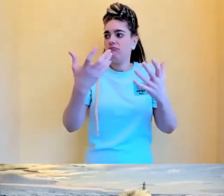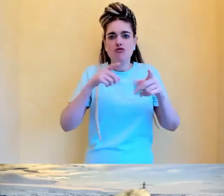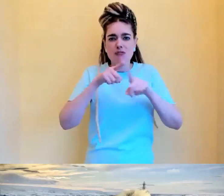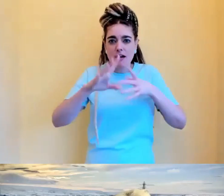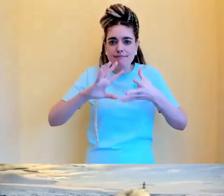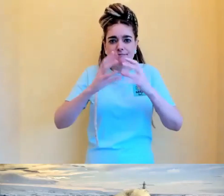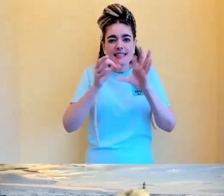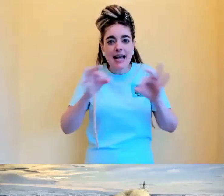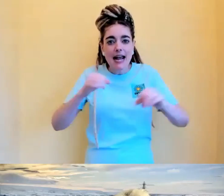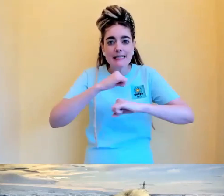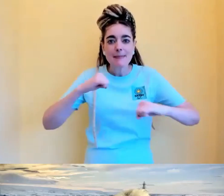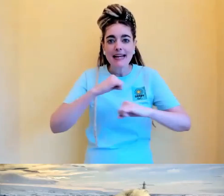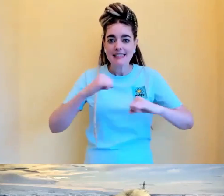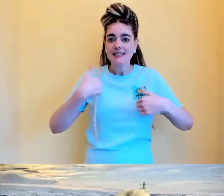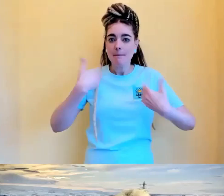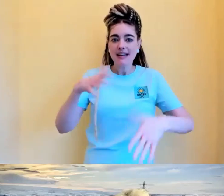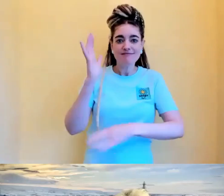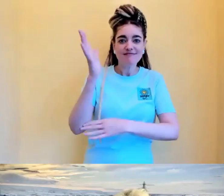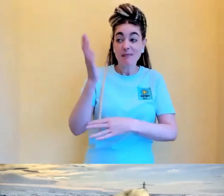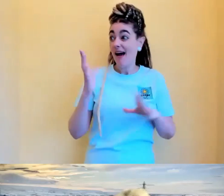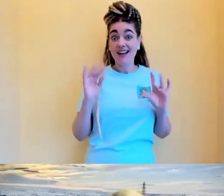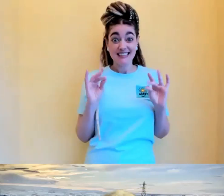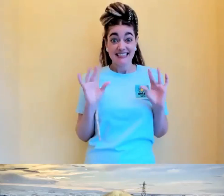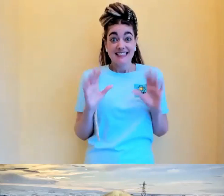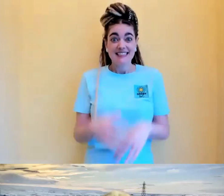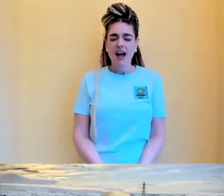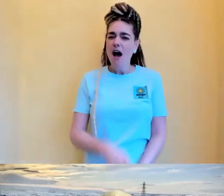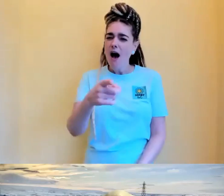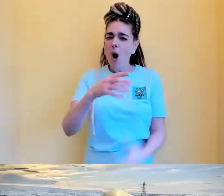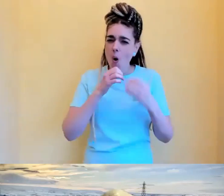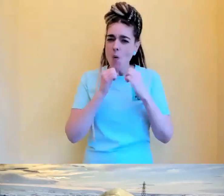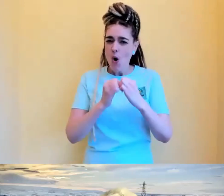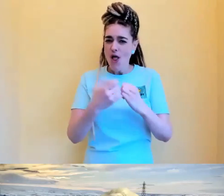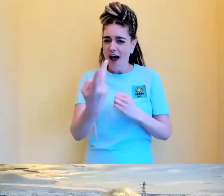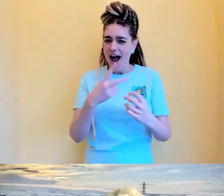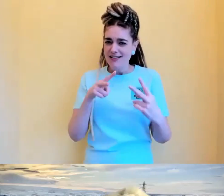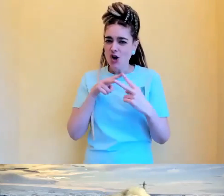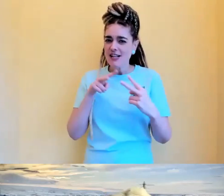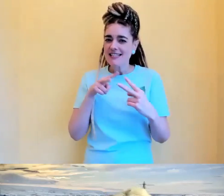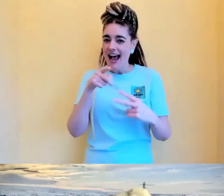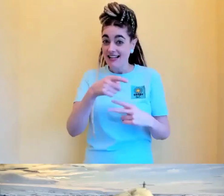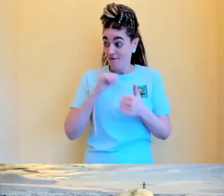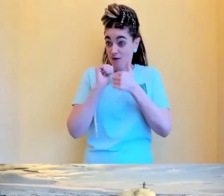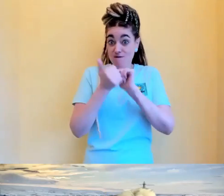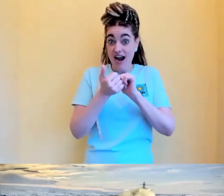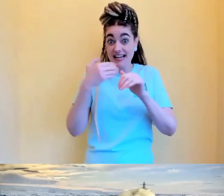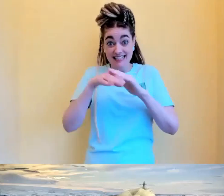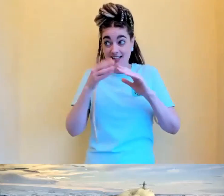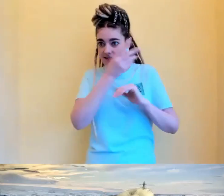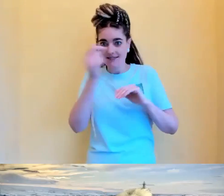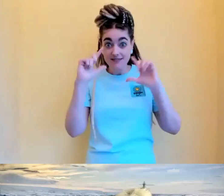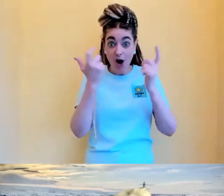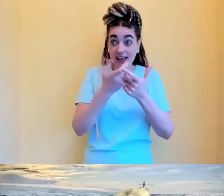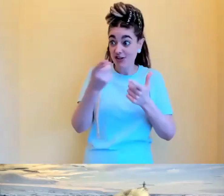But no, we'll look into that. Well, I'll stay in touch because I've got really good friends at some of the colleges, and so I'd like to introduce you to them. So